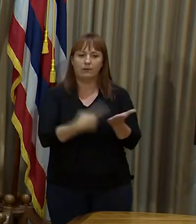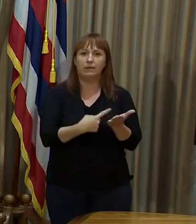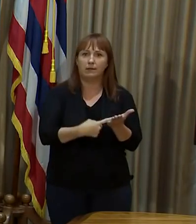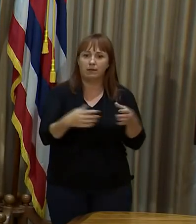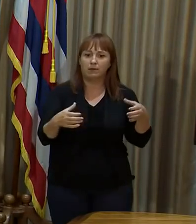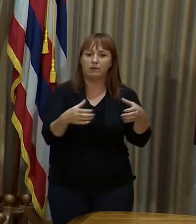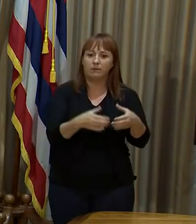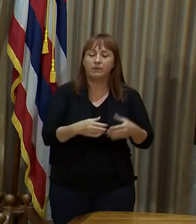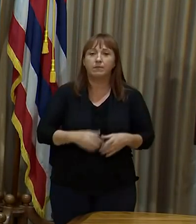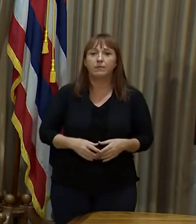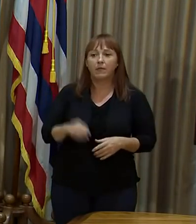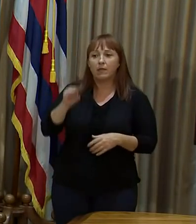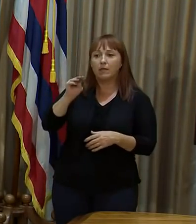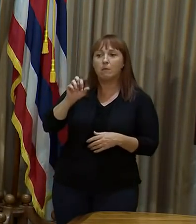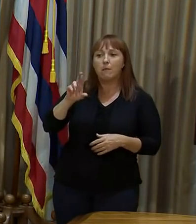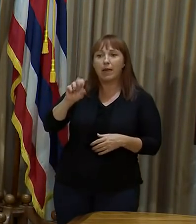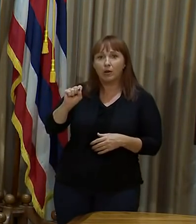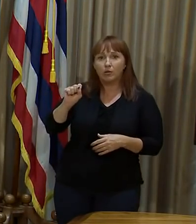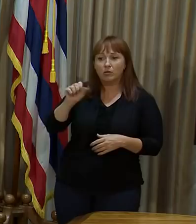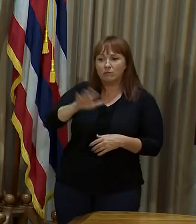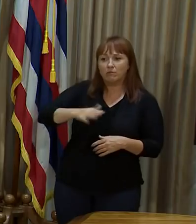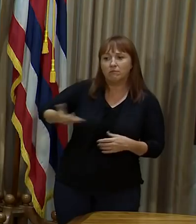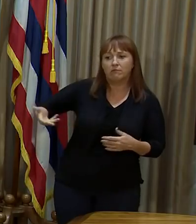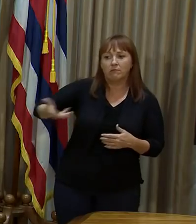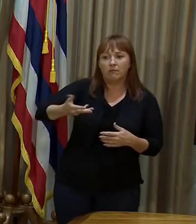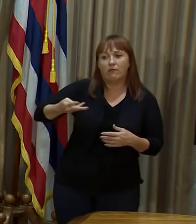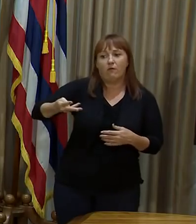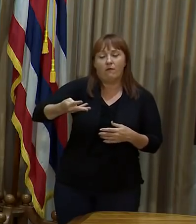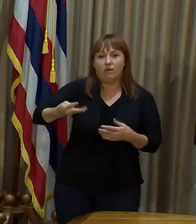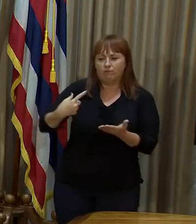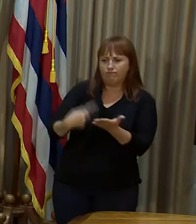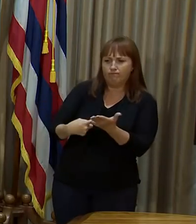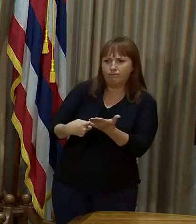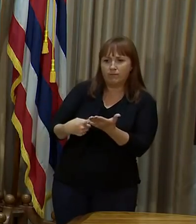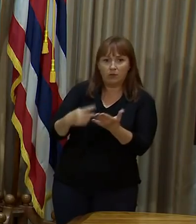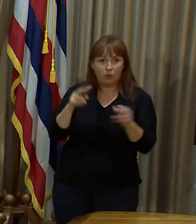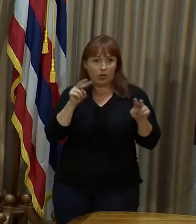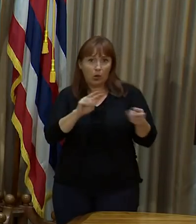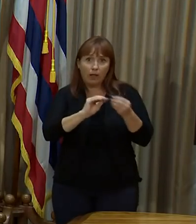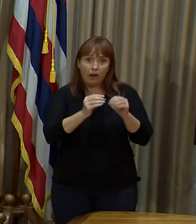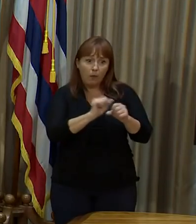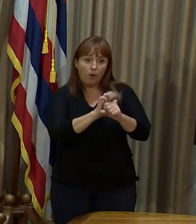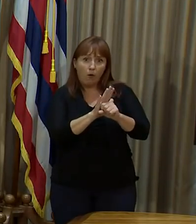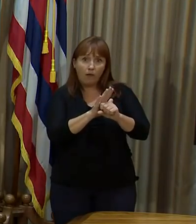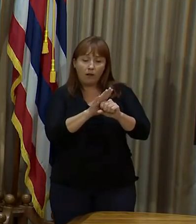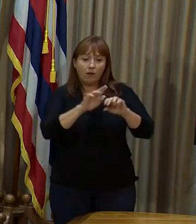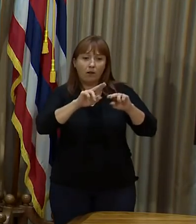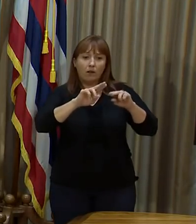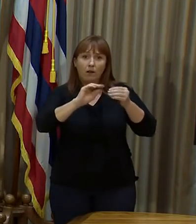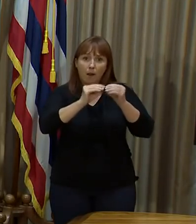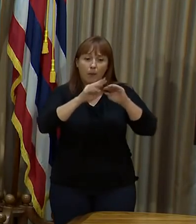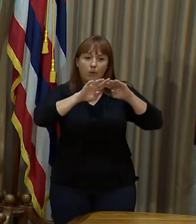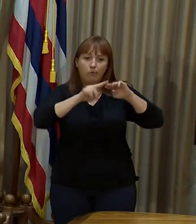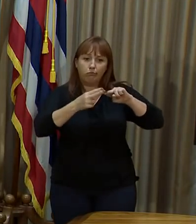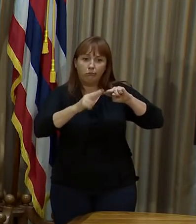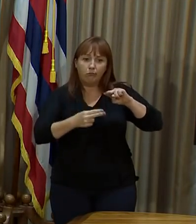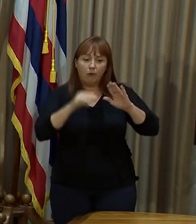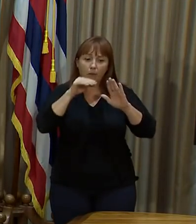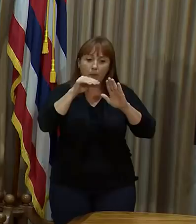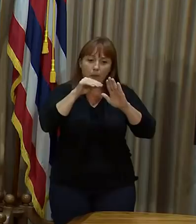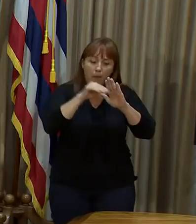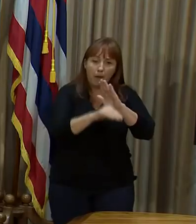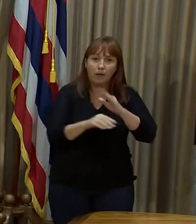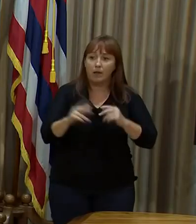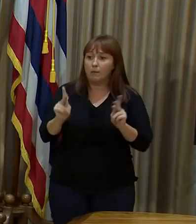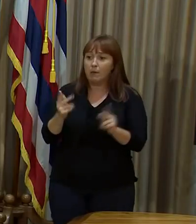the mayors and I are confident that the case counts are coming down. People are getting vaccinated, and there are fewer